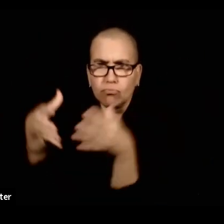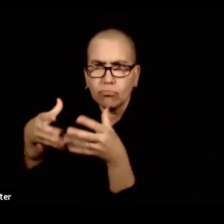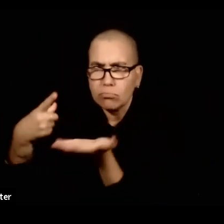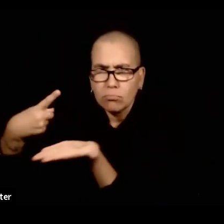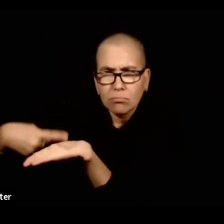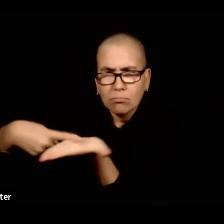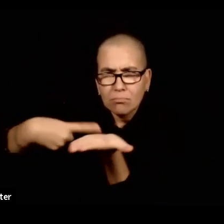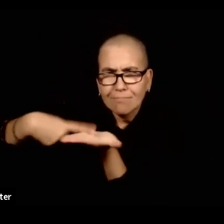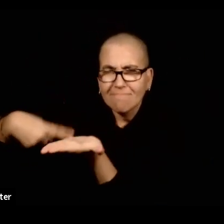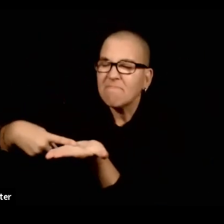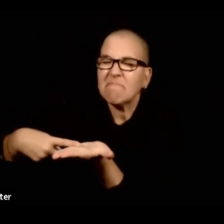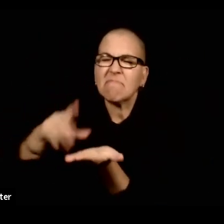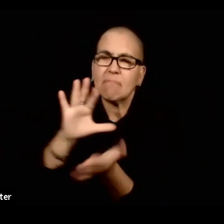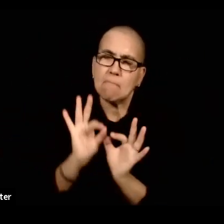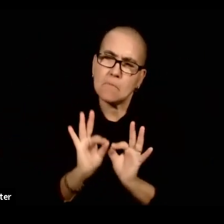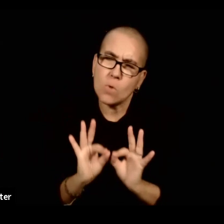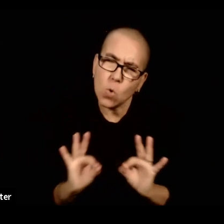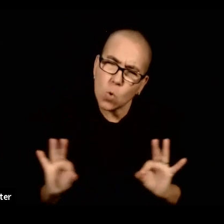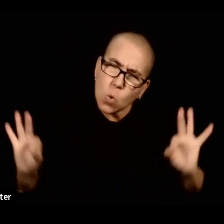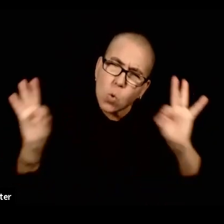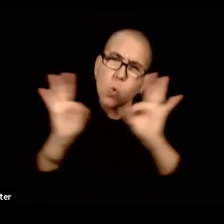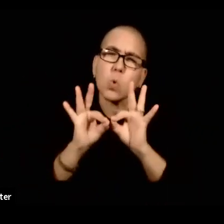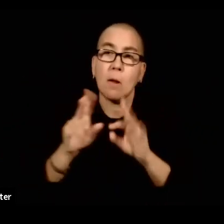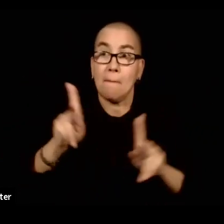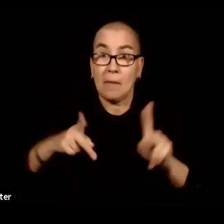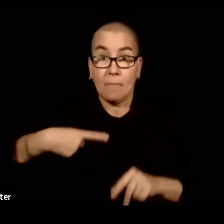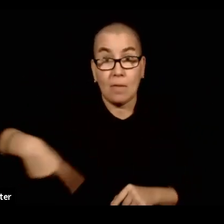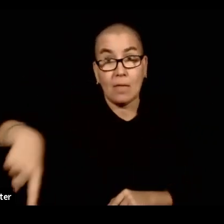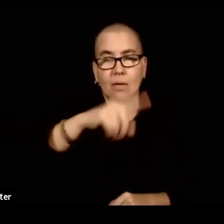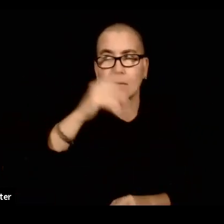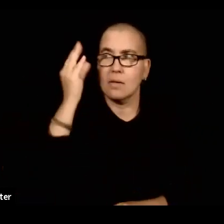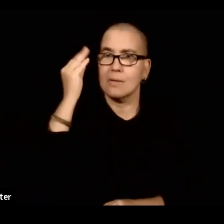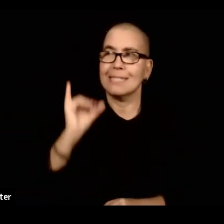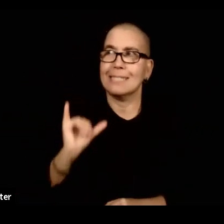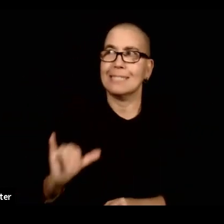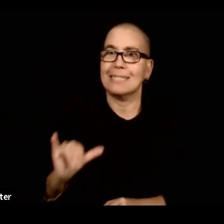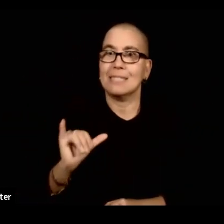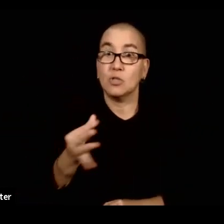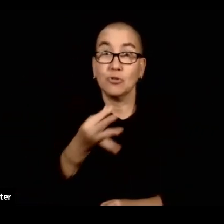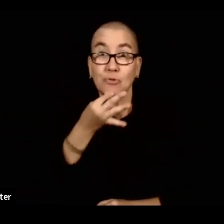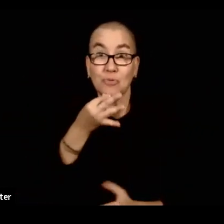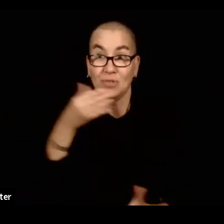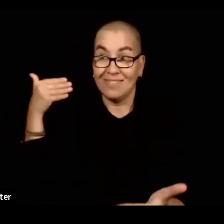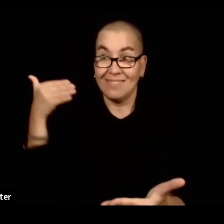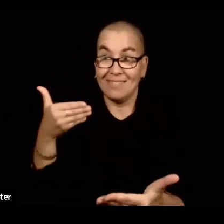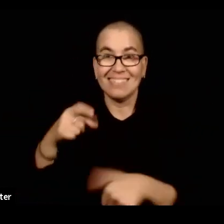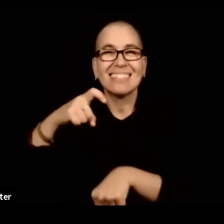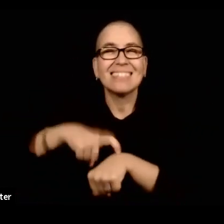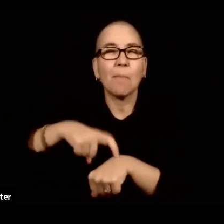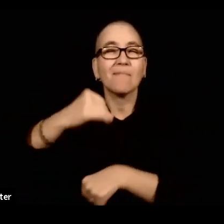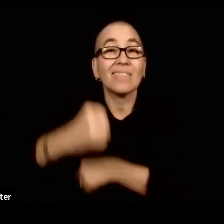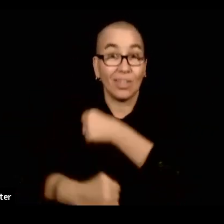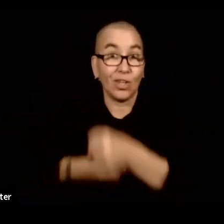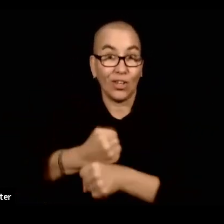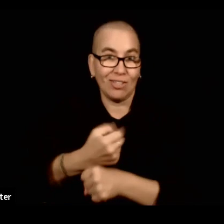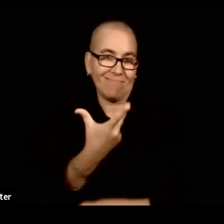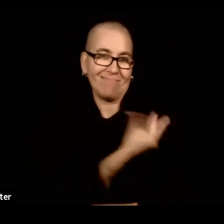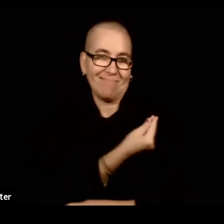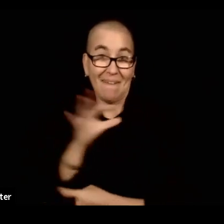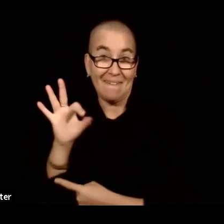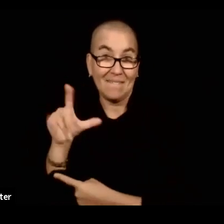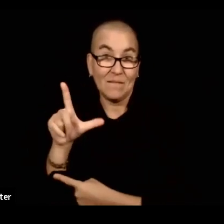as we move into a time when there's a vaccine, which we're all very much waiting for, is that it